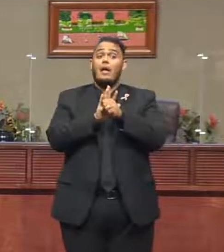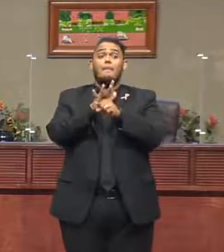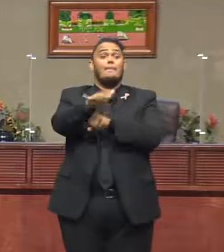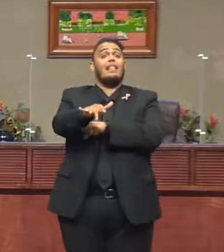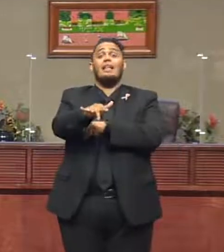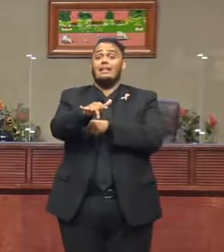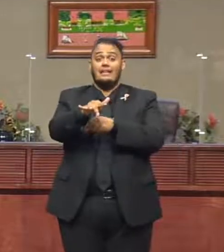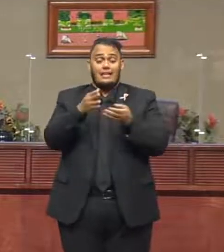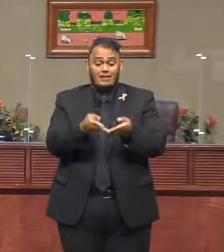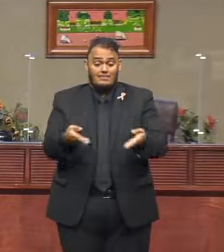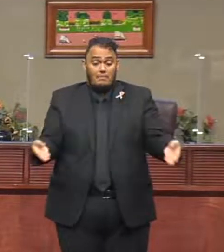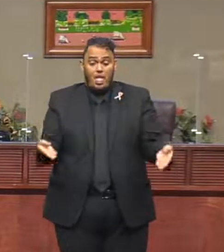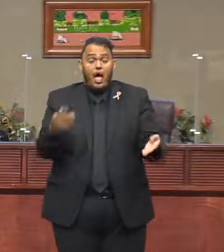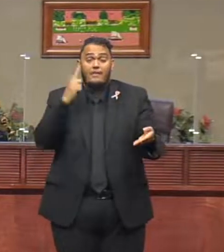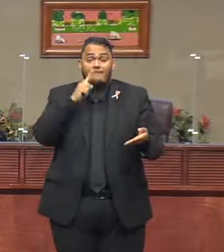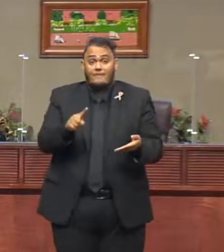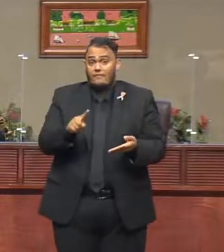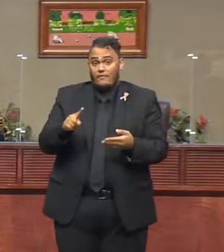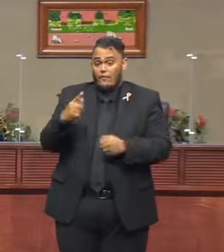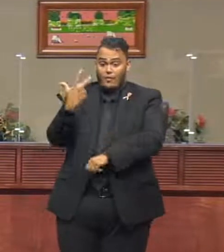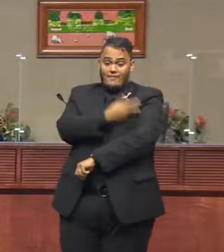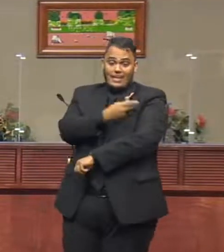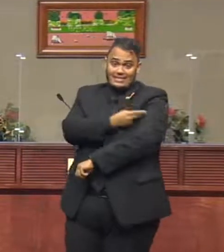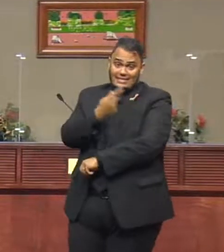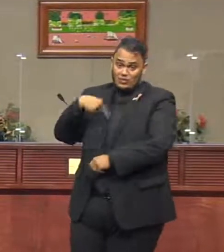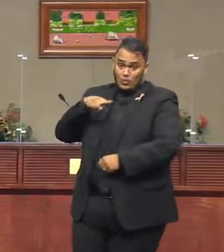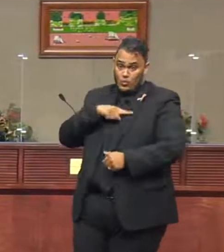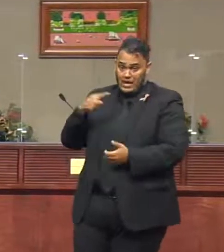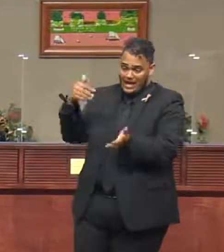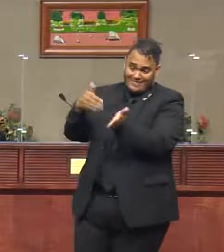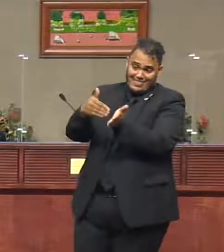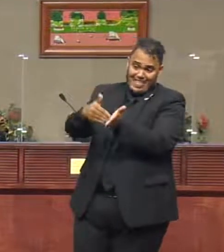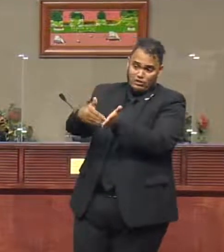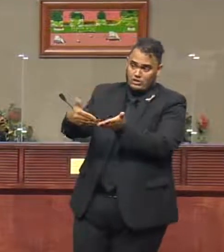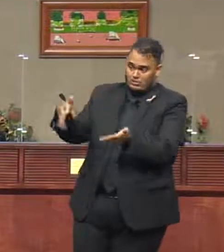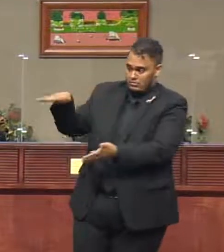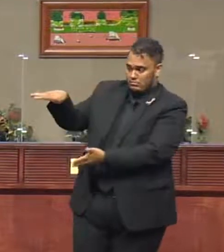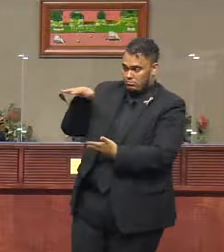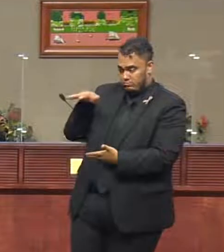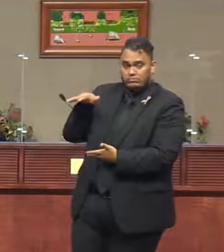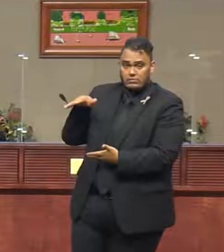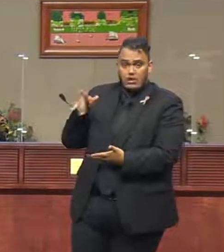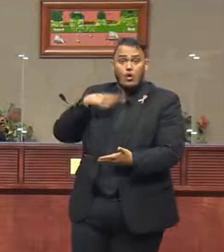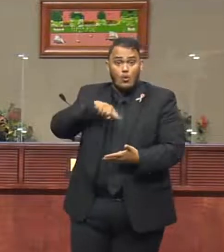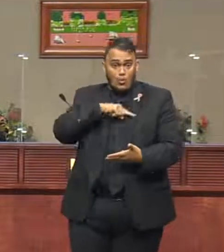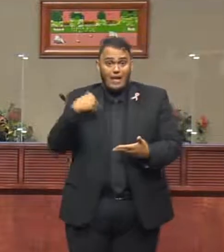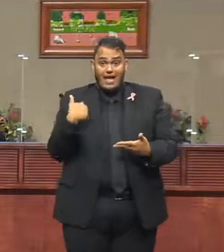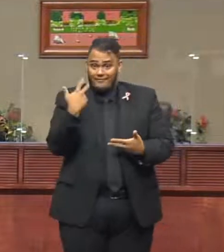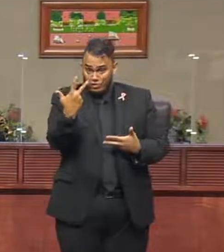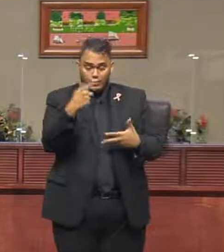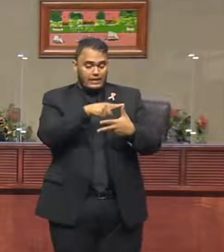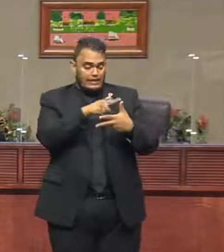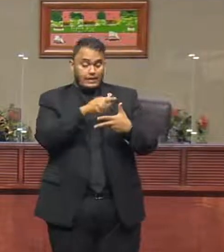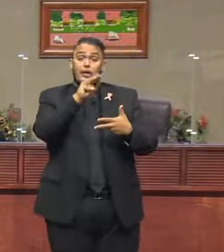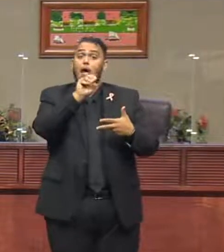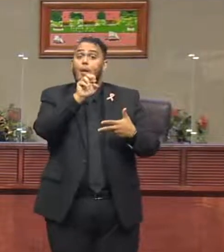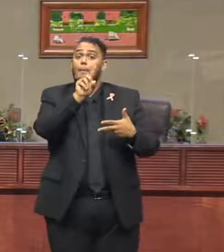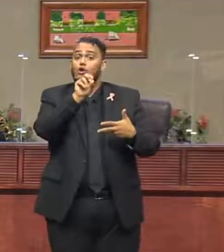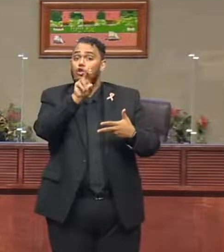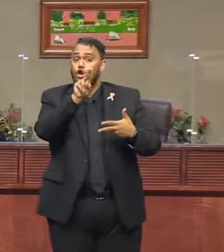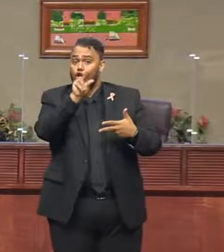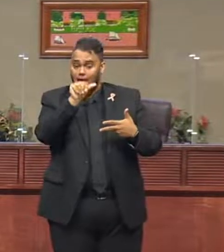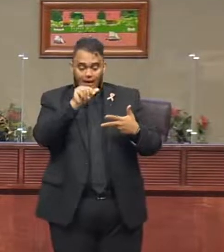I don't have the numbers in front of me, but they are in the thousands. We have the three. We have Moderna, Pfizer,